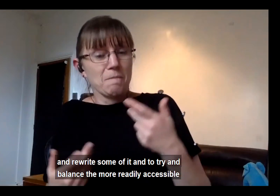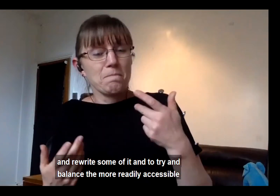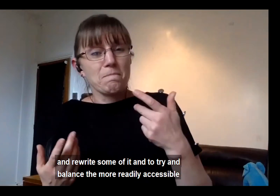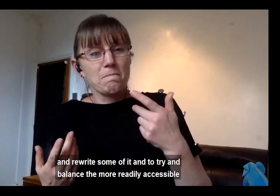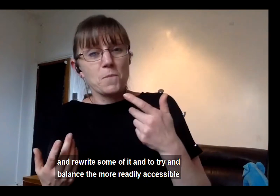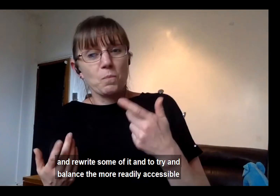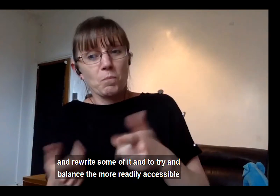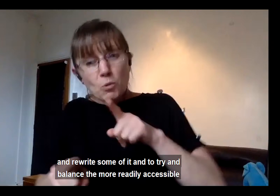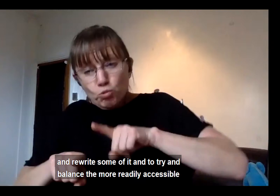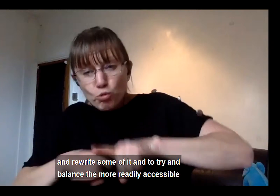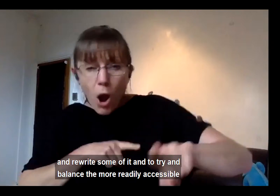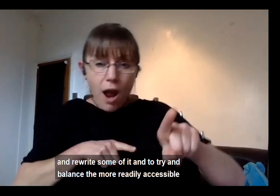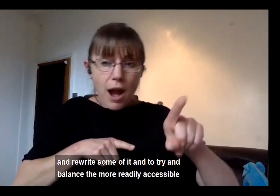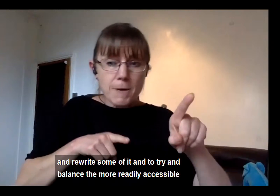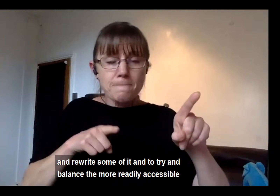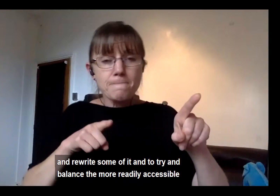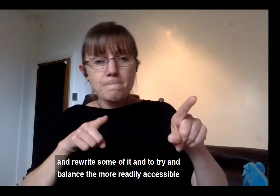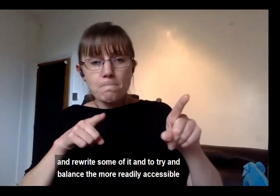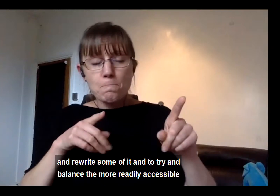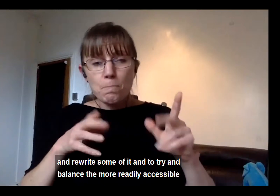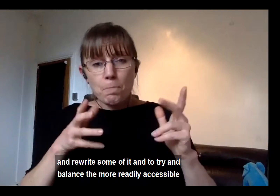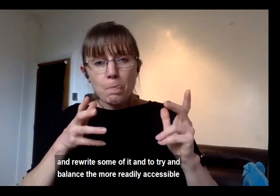to try and